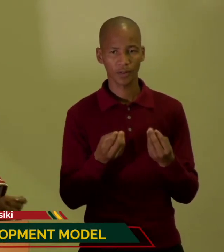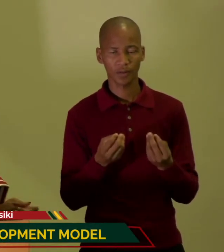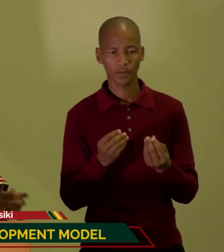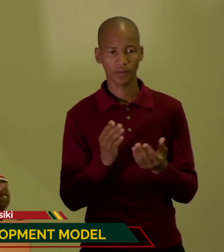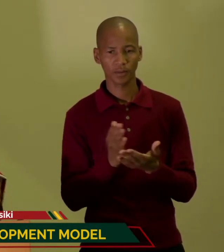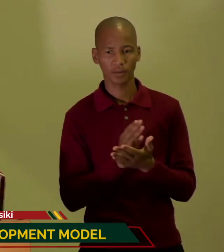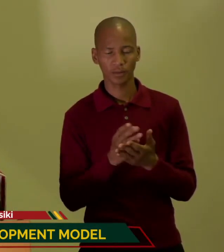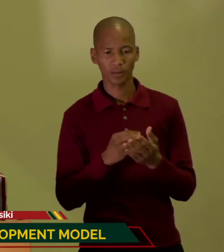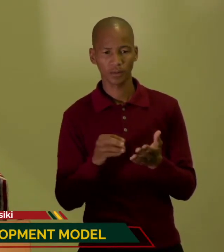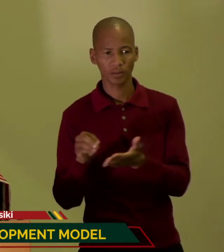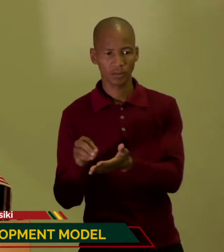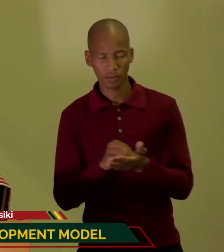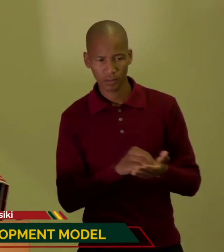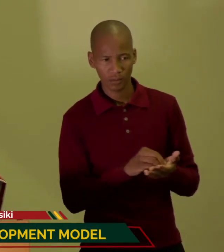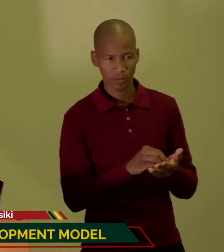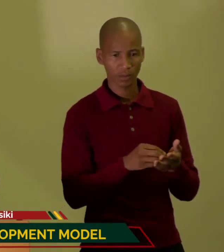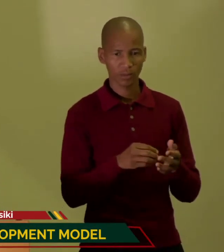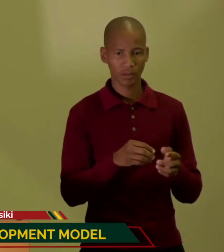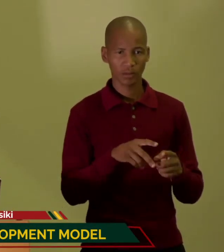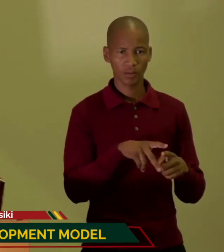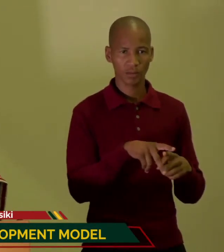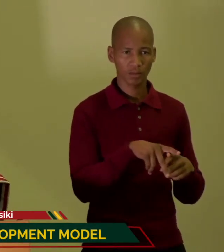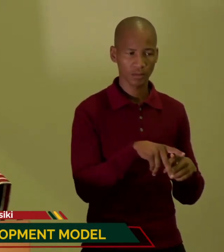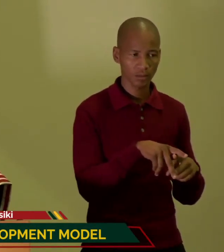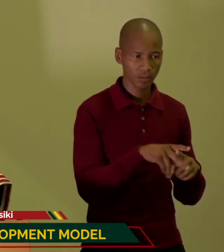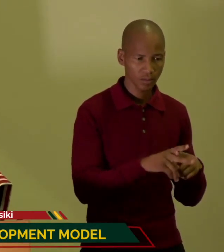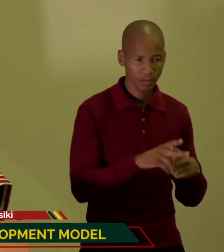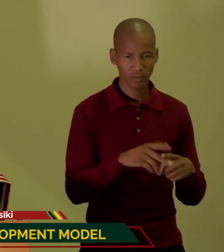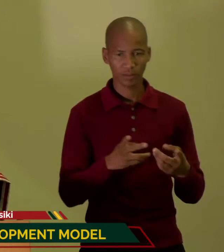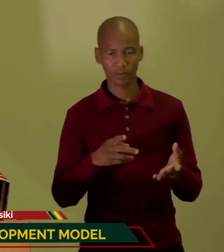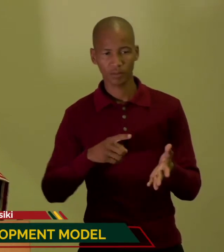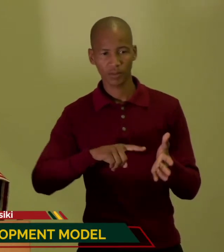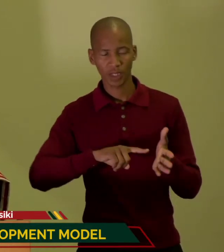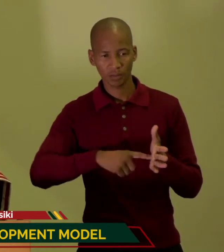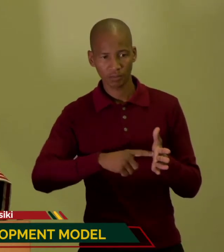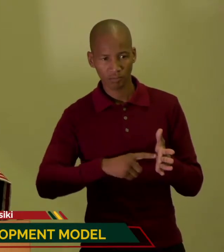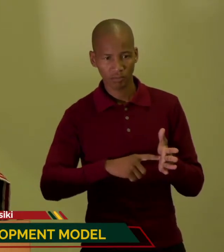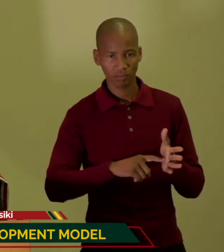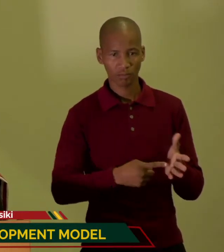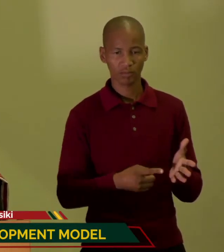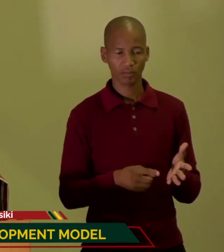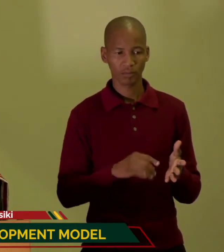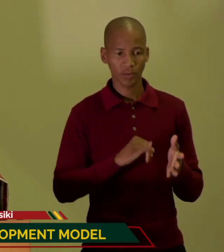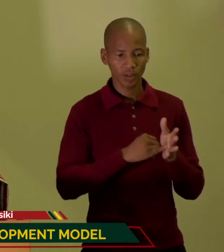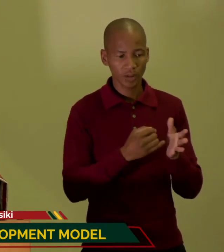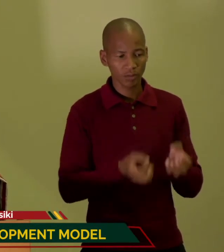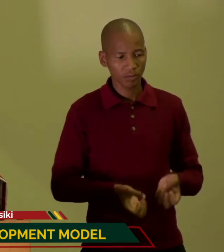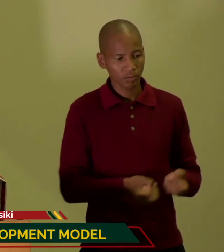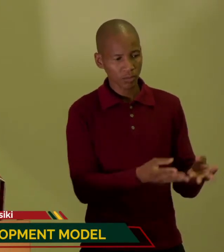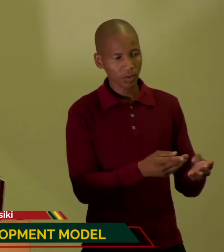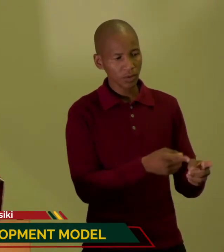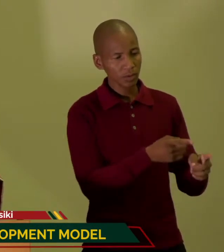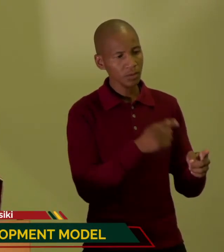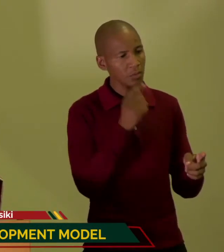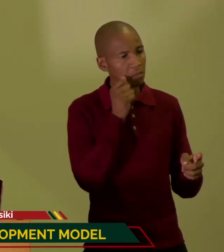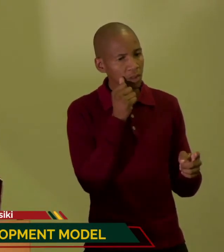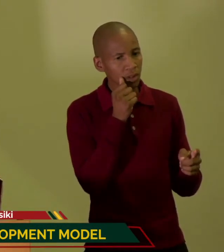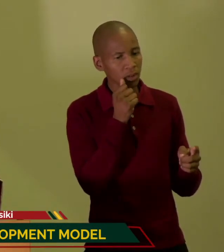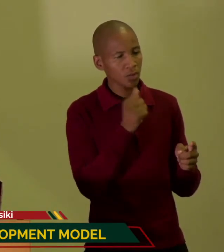with spanners and some screwdrivers, giving this man who had a